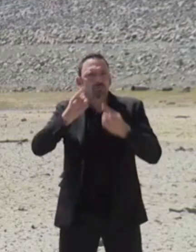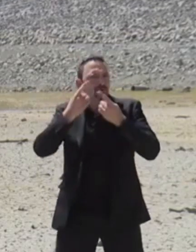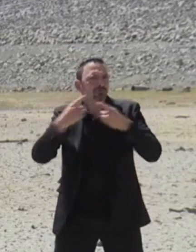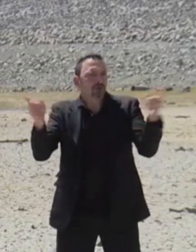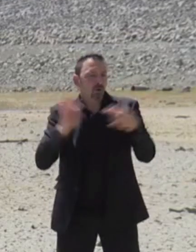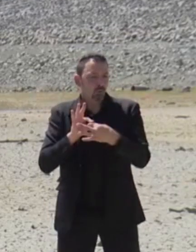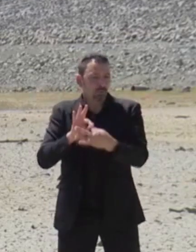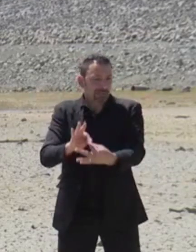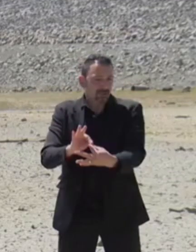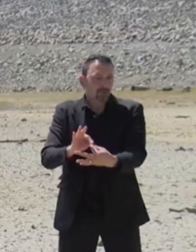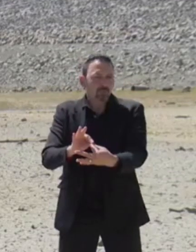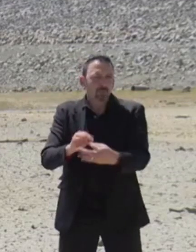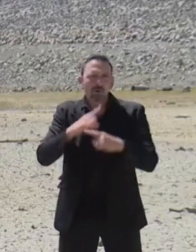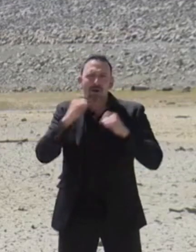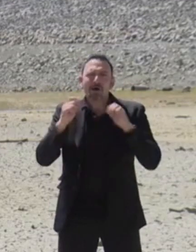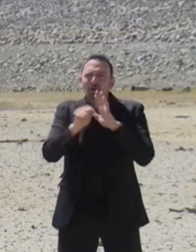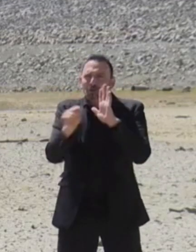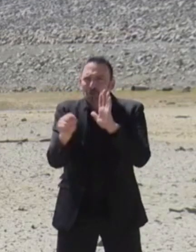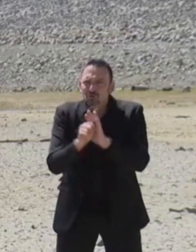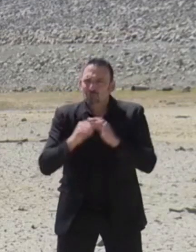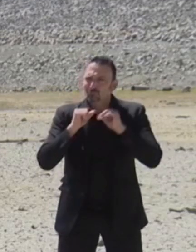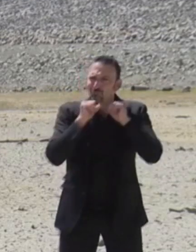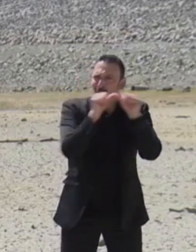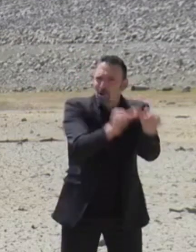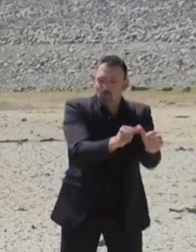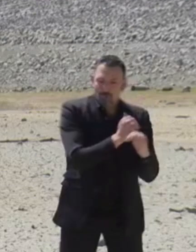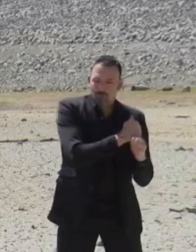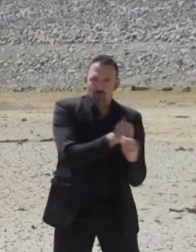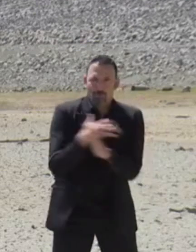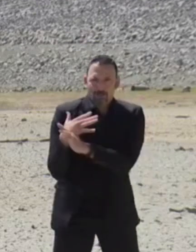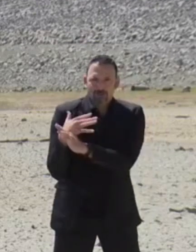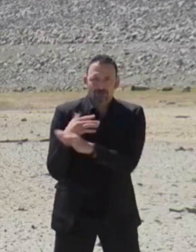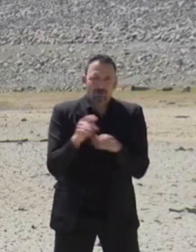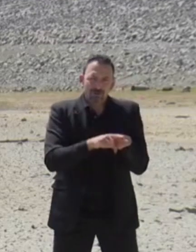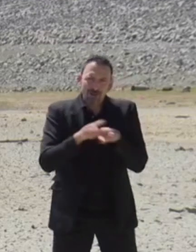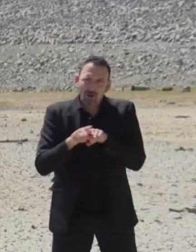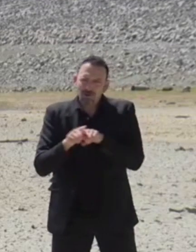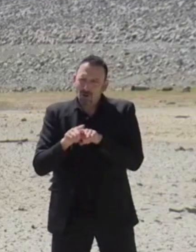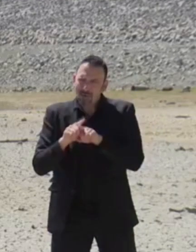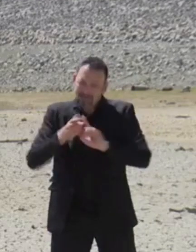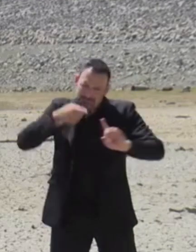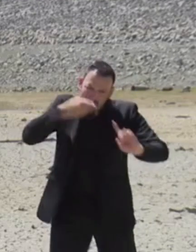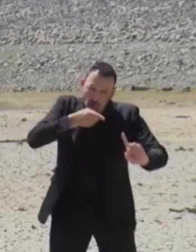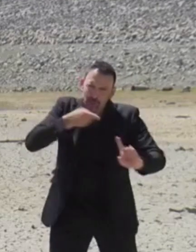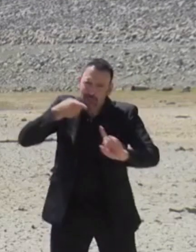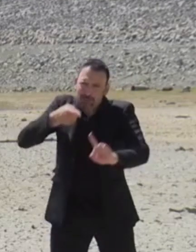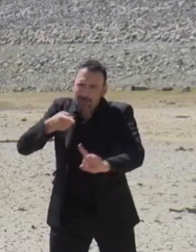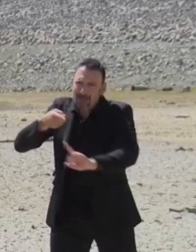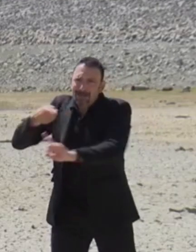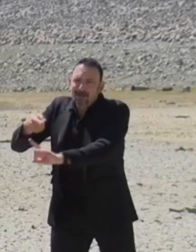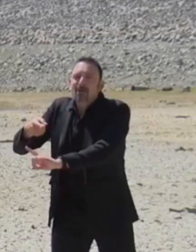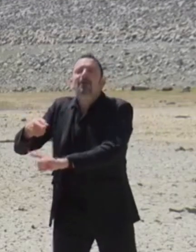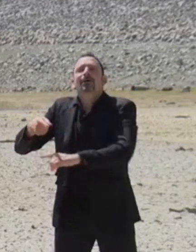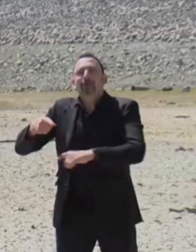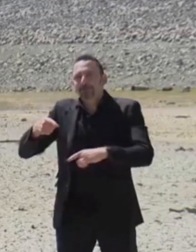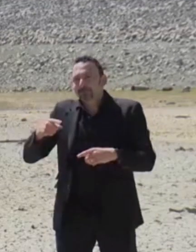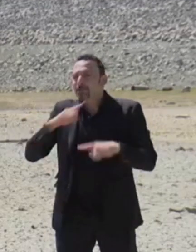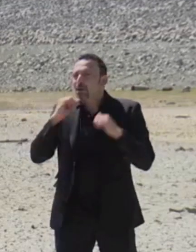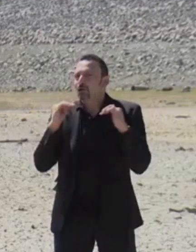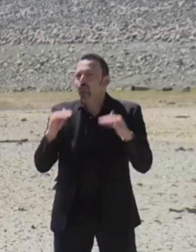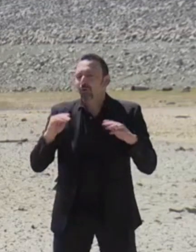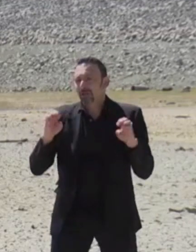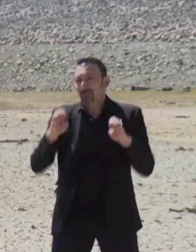drought preparation, and we will be declaring in a targeted manner a drought emergency here in Mendocino